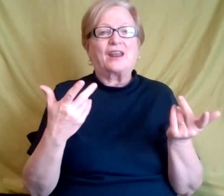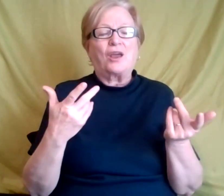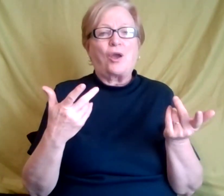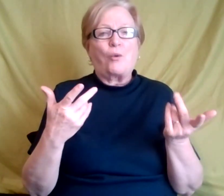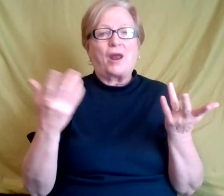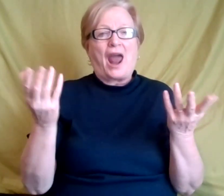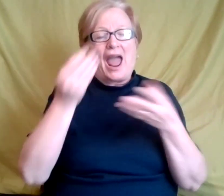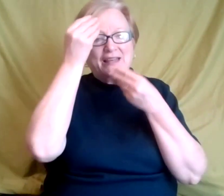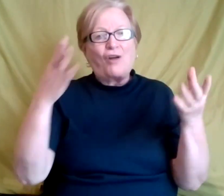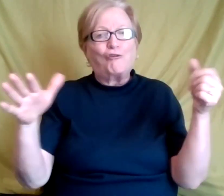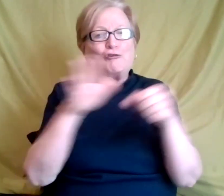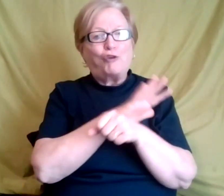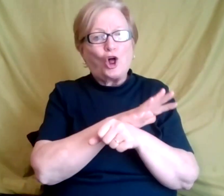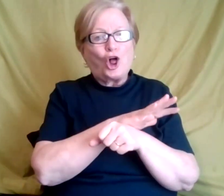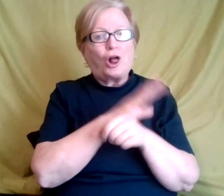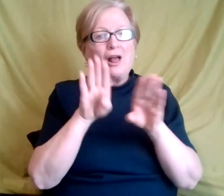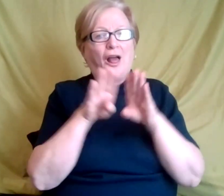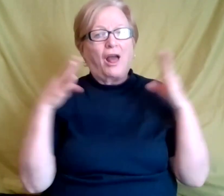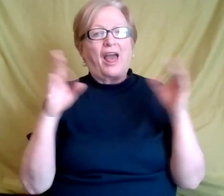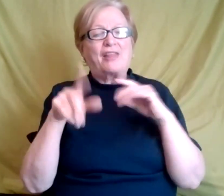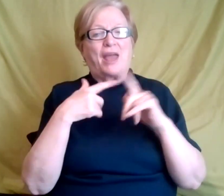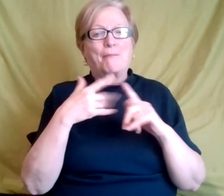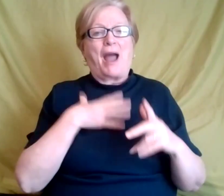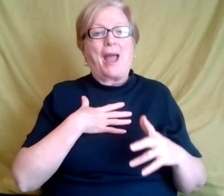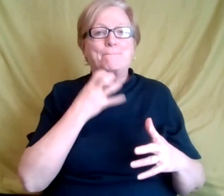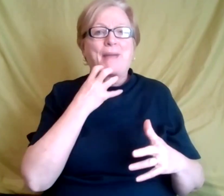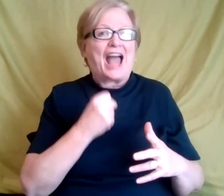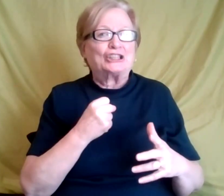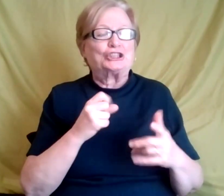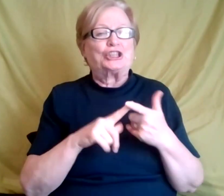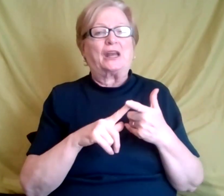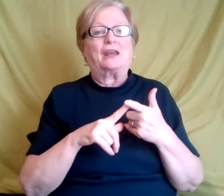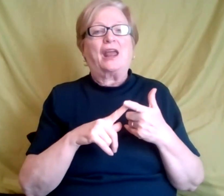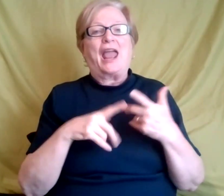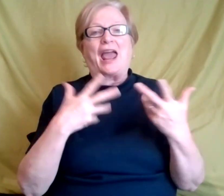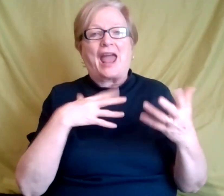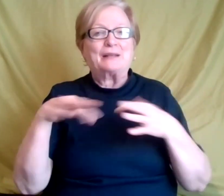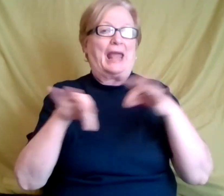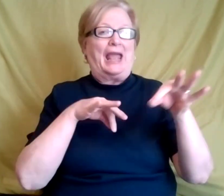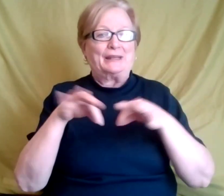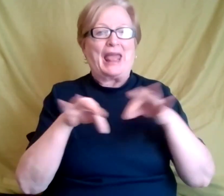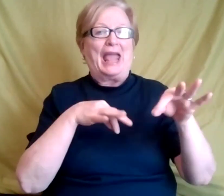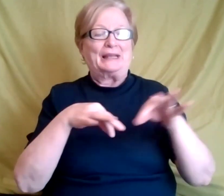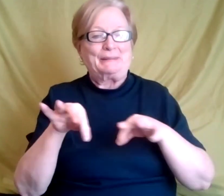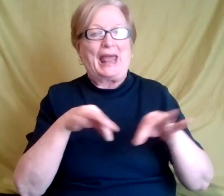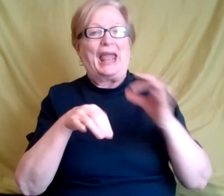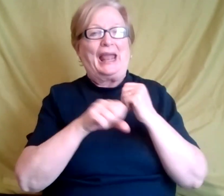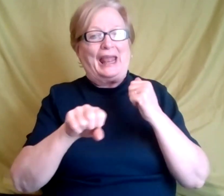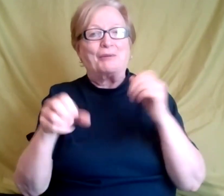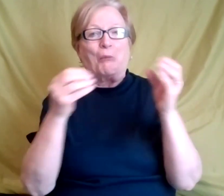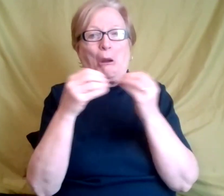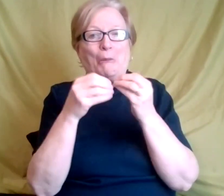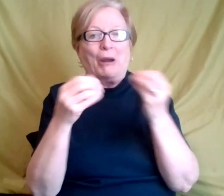full disclosure, the passion comes out and I talk about it more and more because I want people to